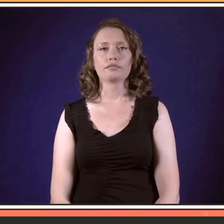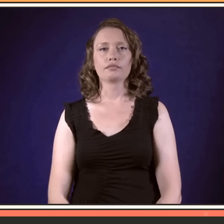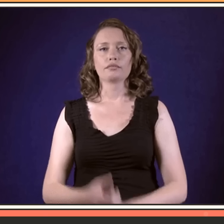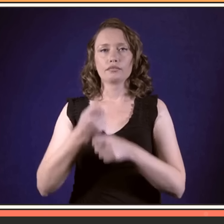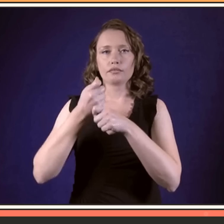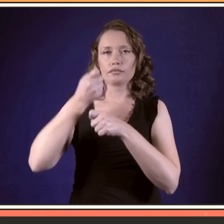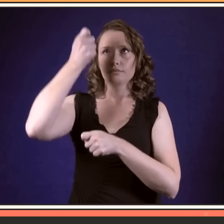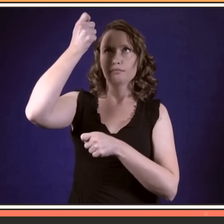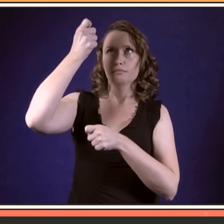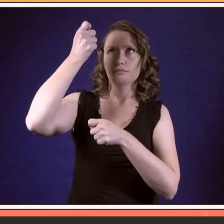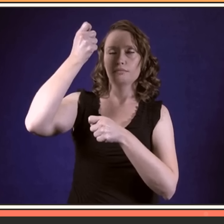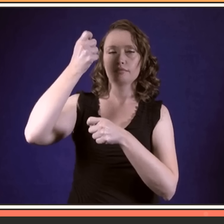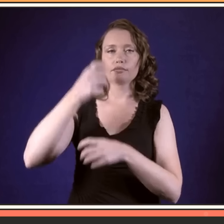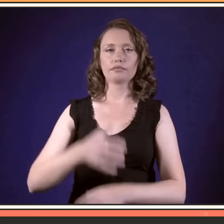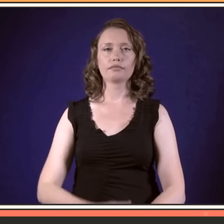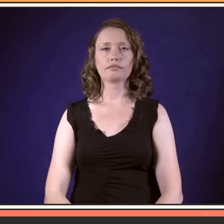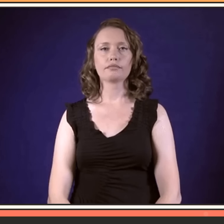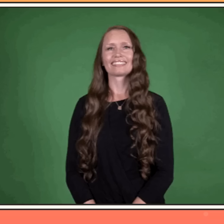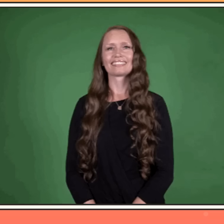Umbrella.